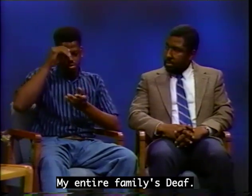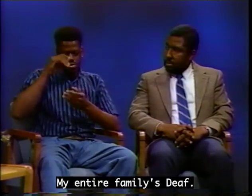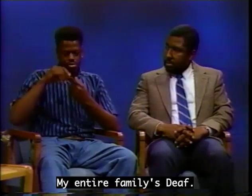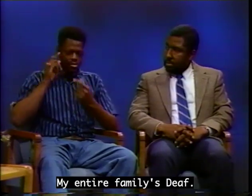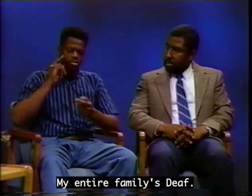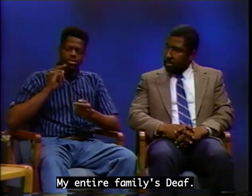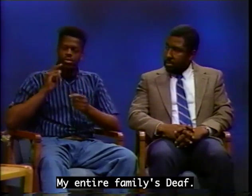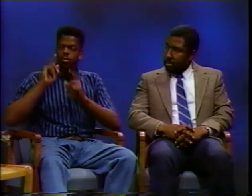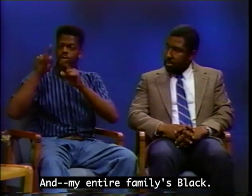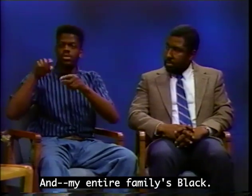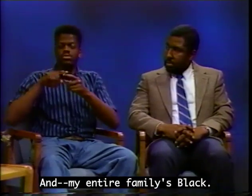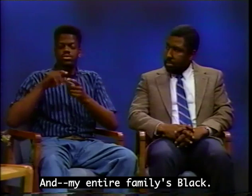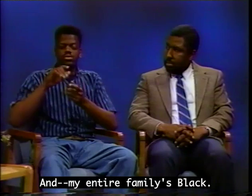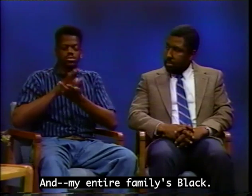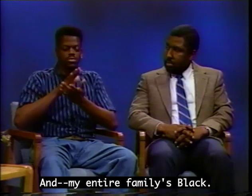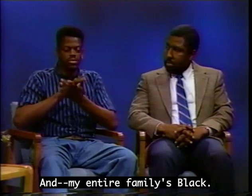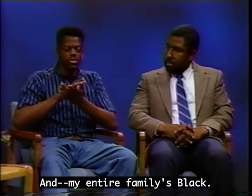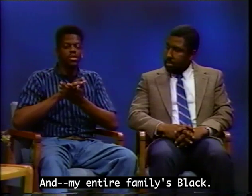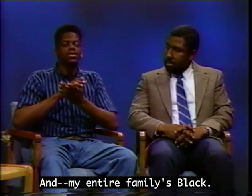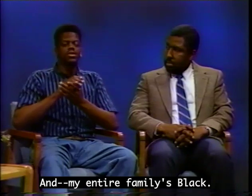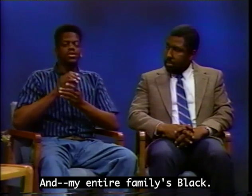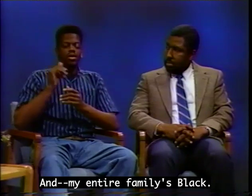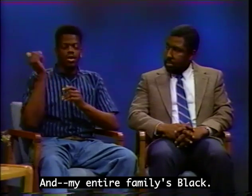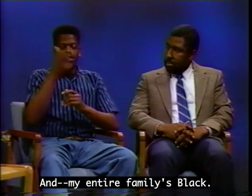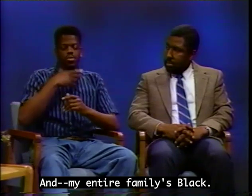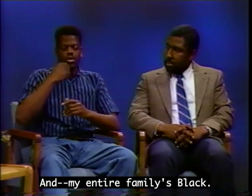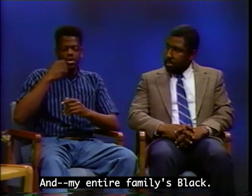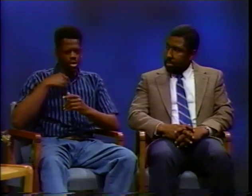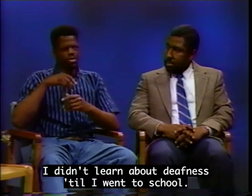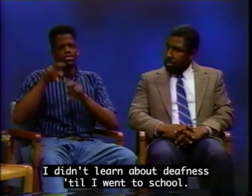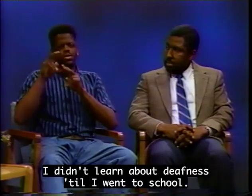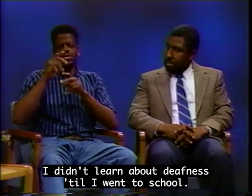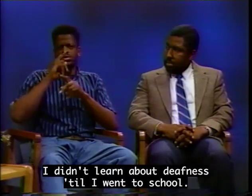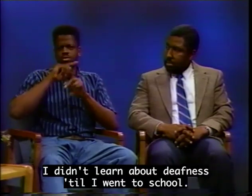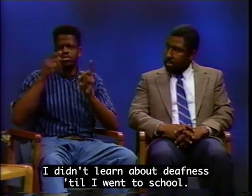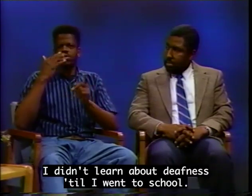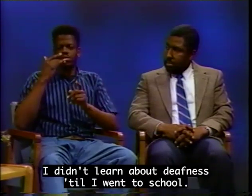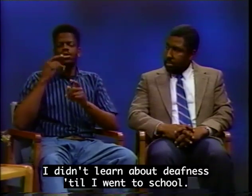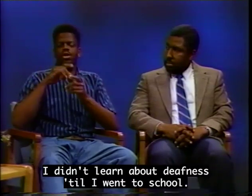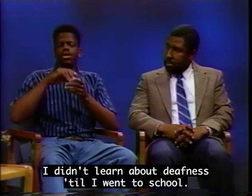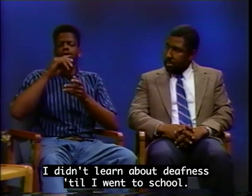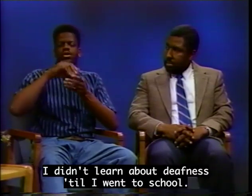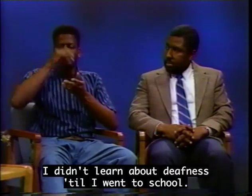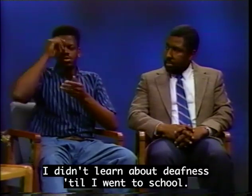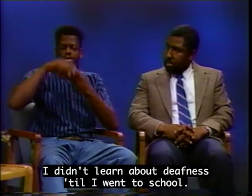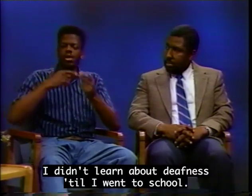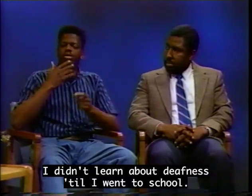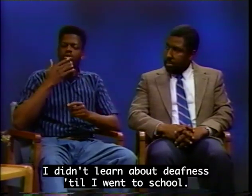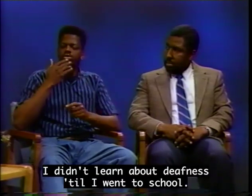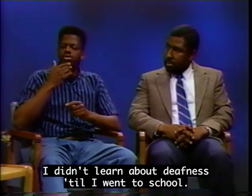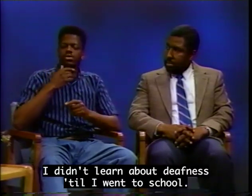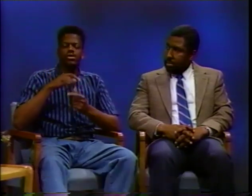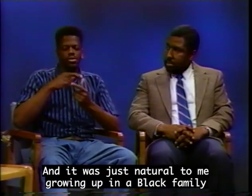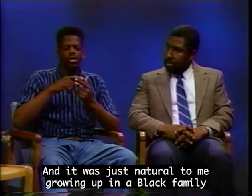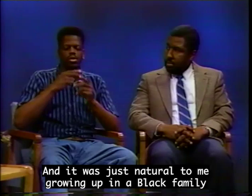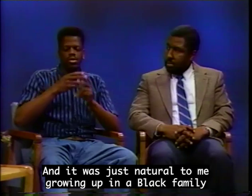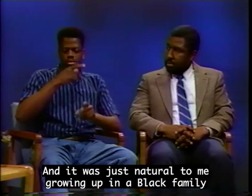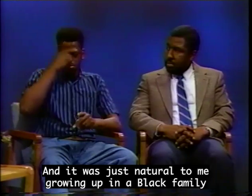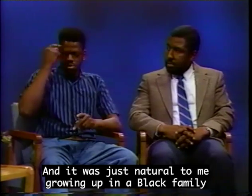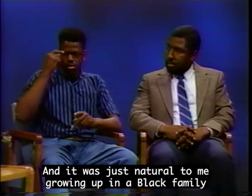deaf. And my entire family's black. I didn't learn about deafness till I went to school. And it was